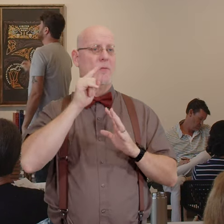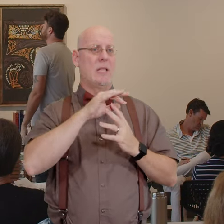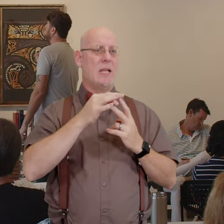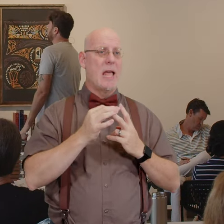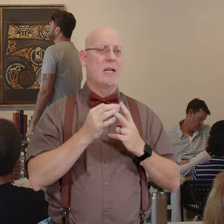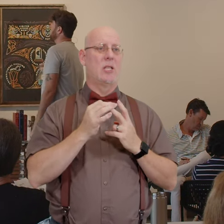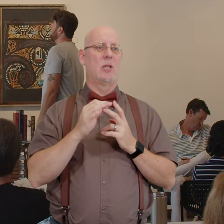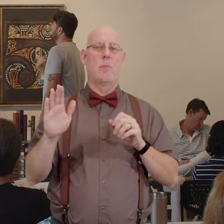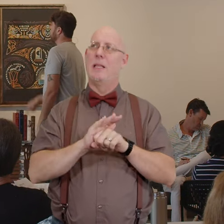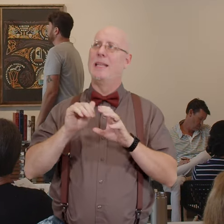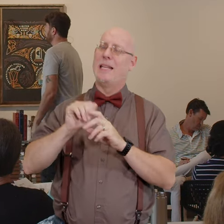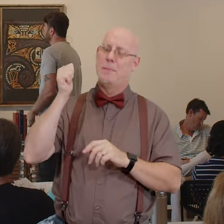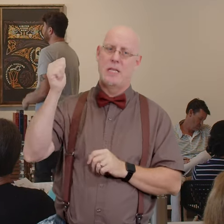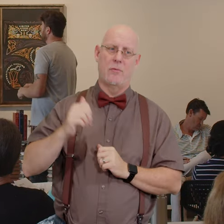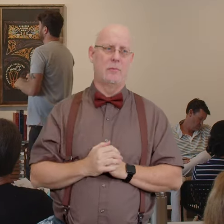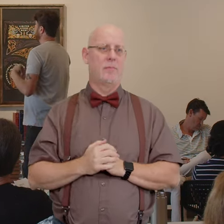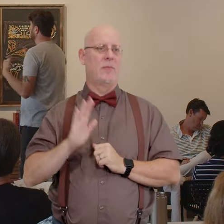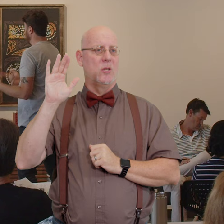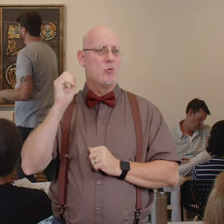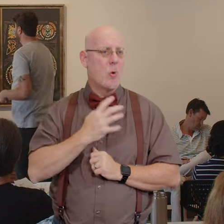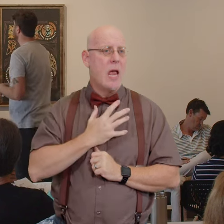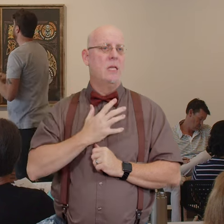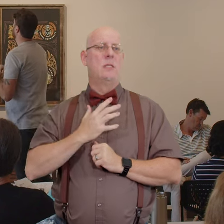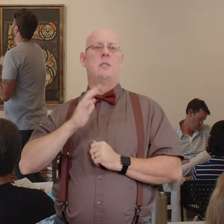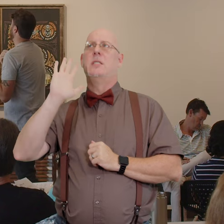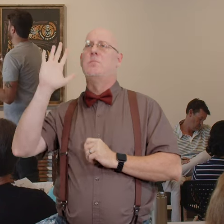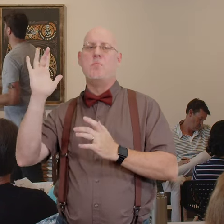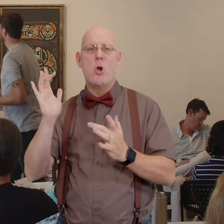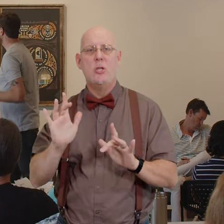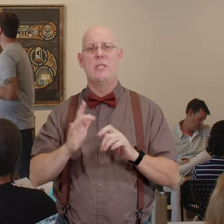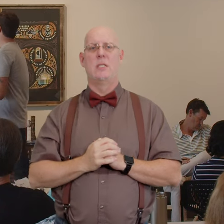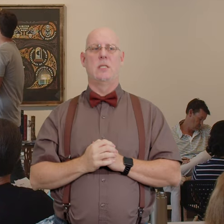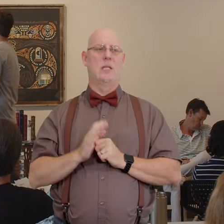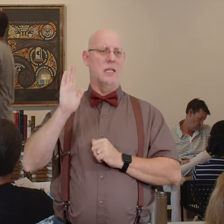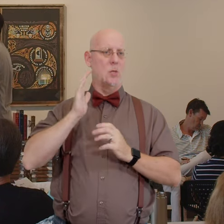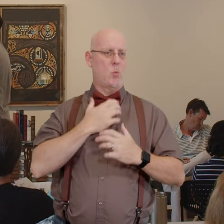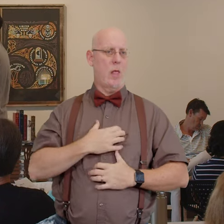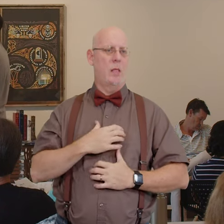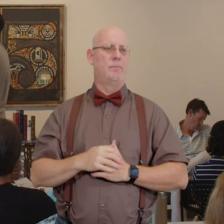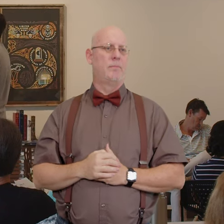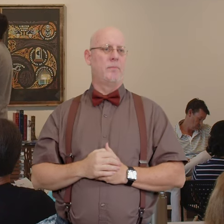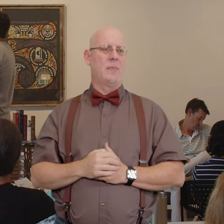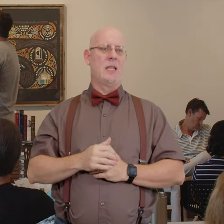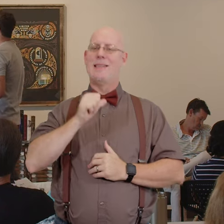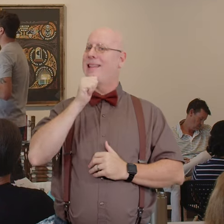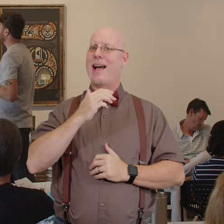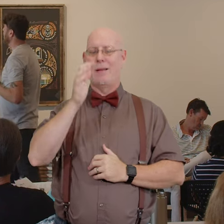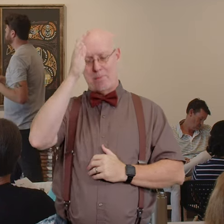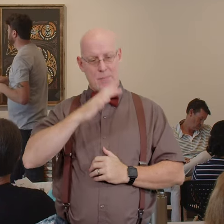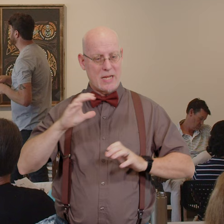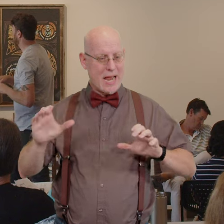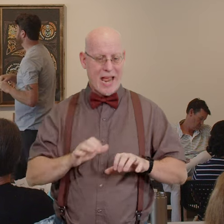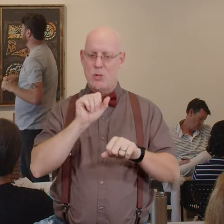of the elect is solely within himself. His grace, his mercy, his will. It is not